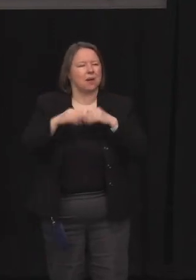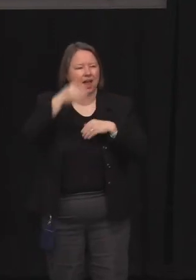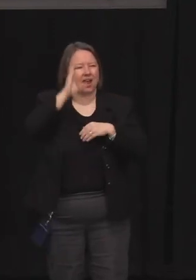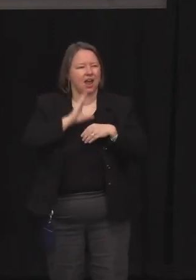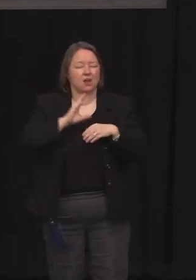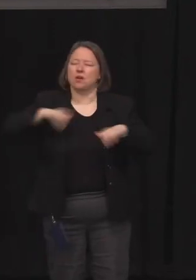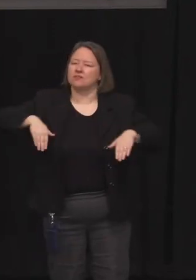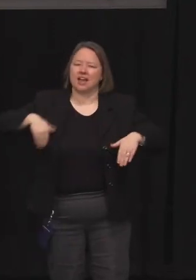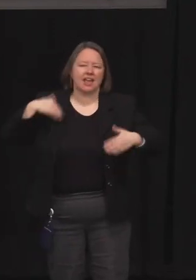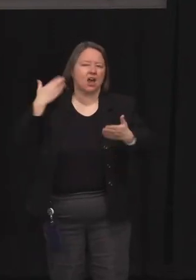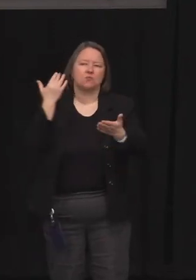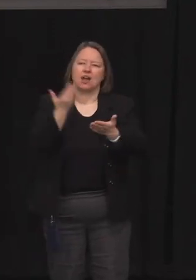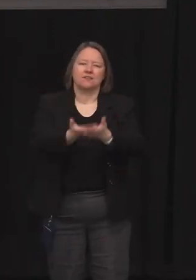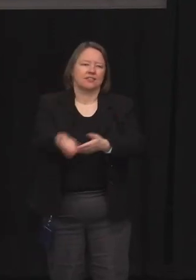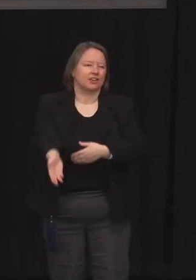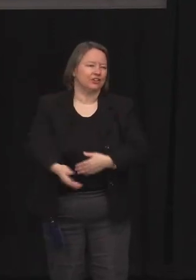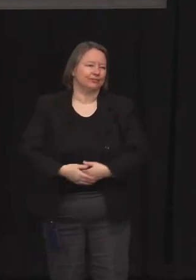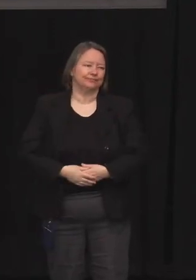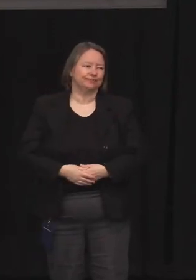haven't arrived.